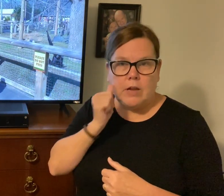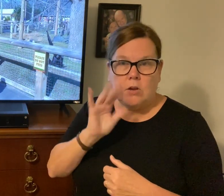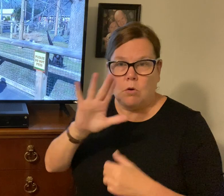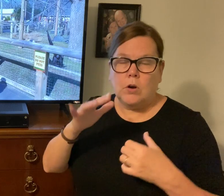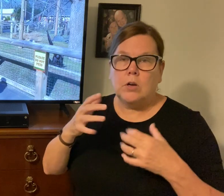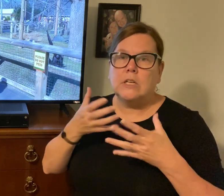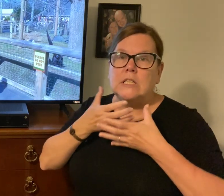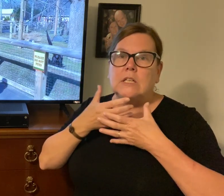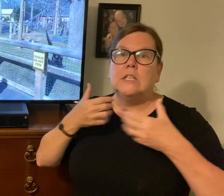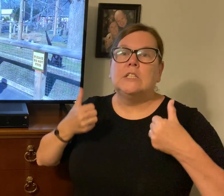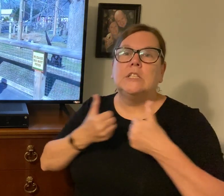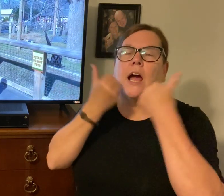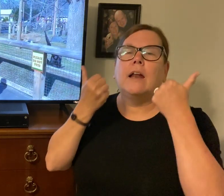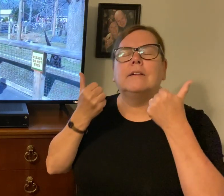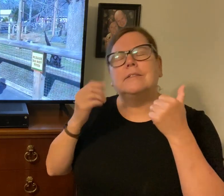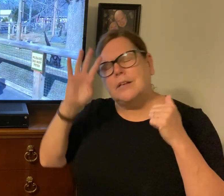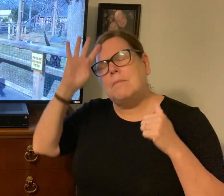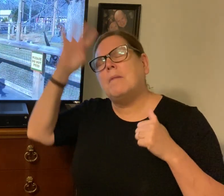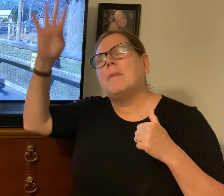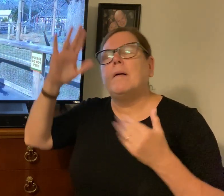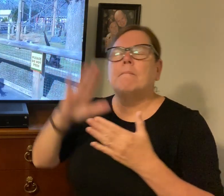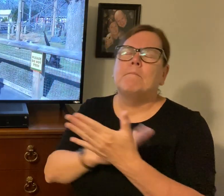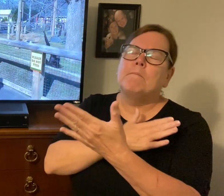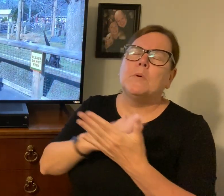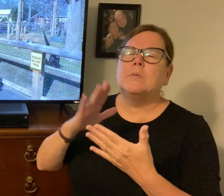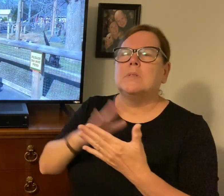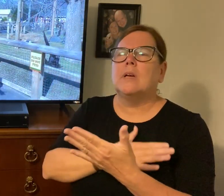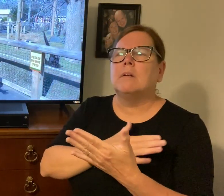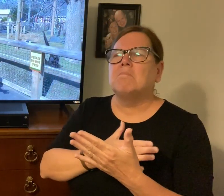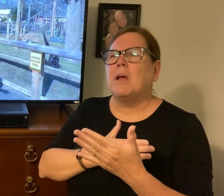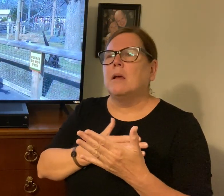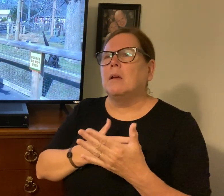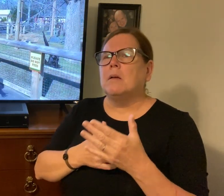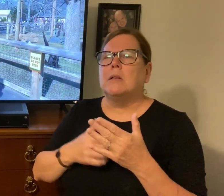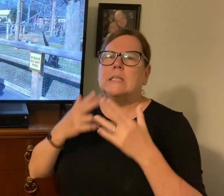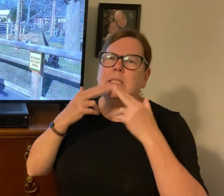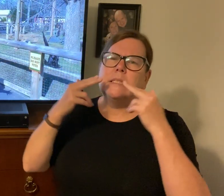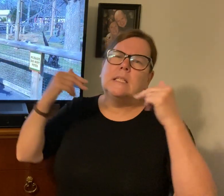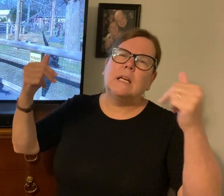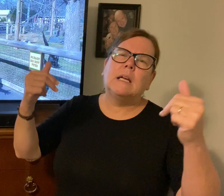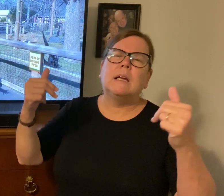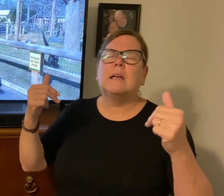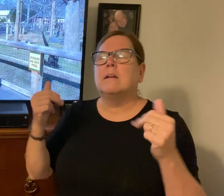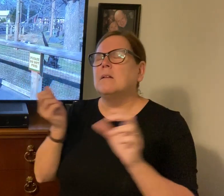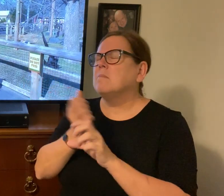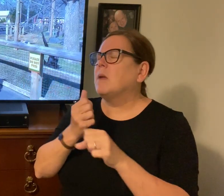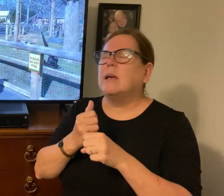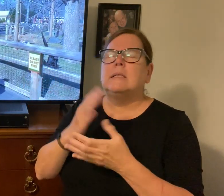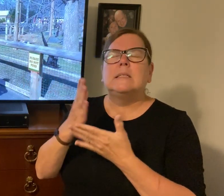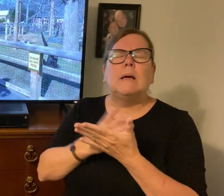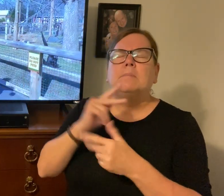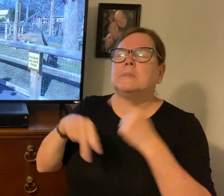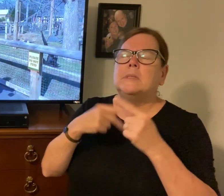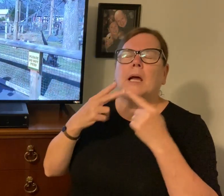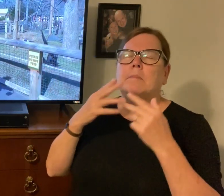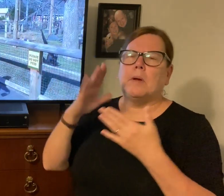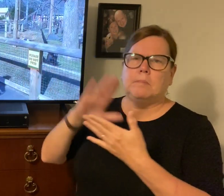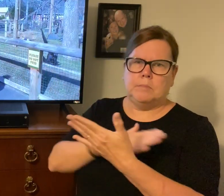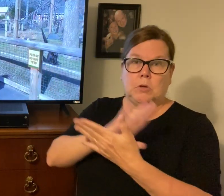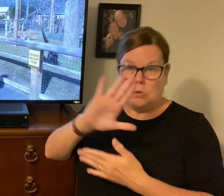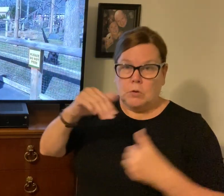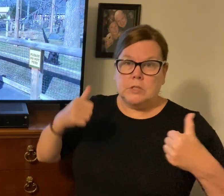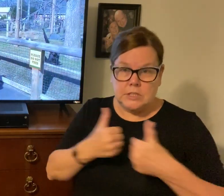today is to make some music for us. Make an instrument, sing a song, make some kind of music, and that's your